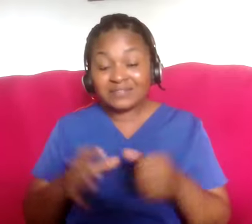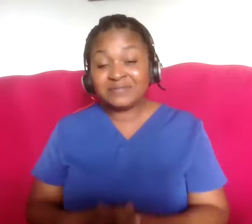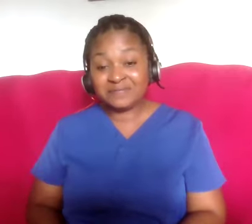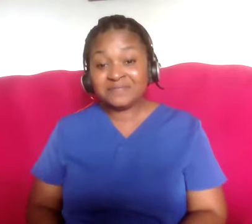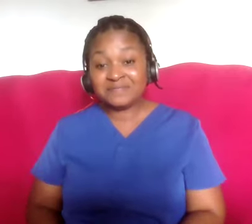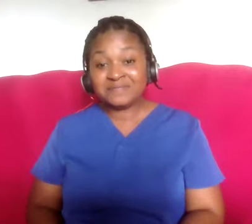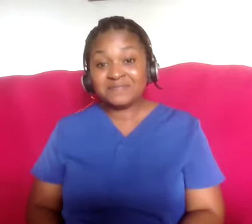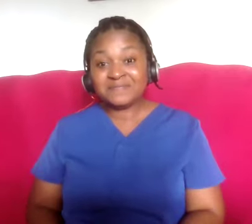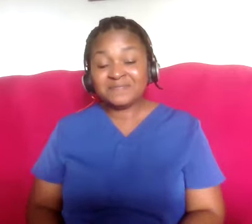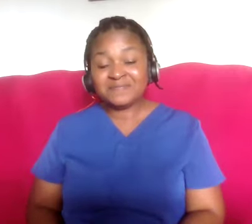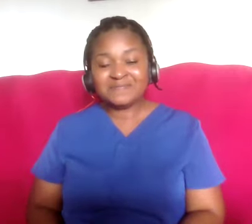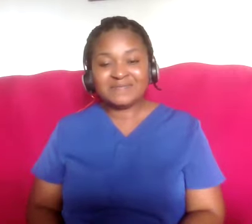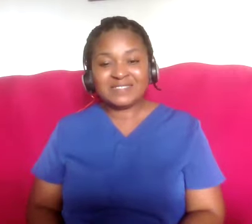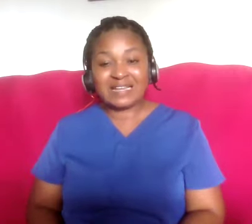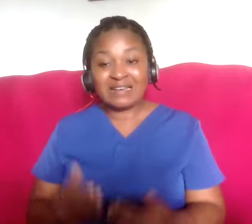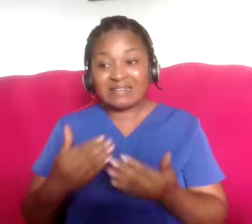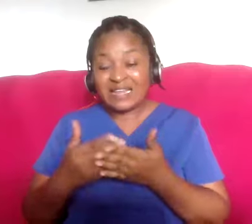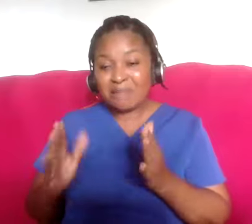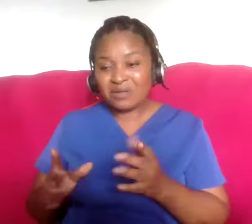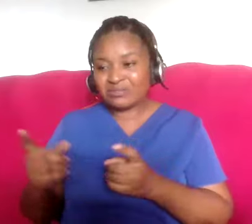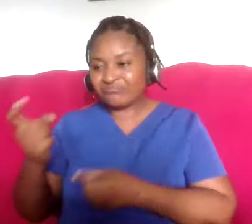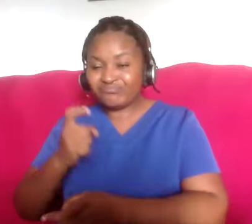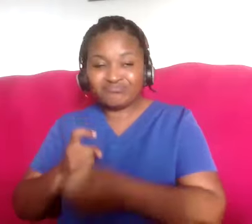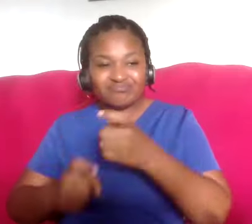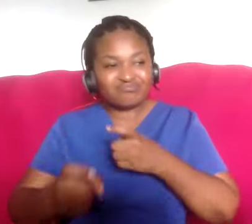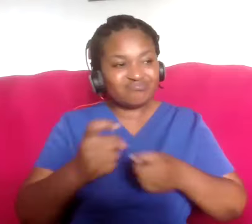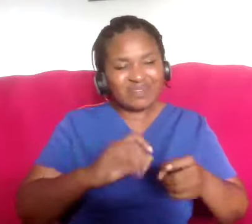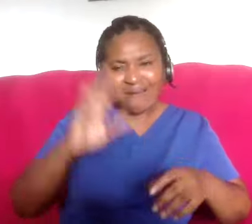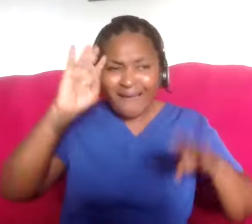as neighbors exchange greetings